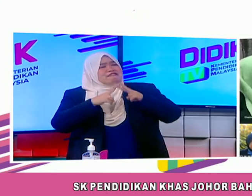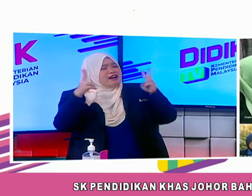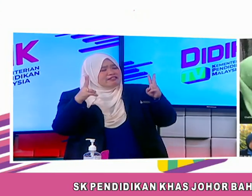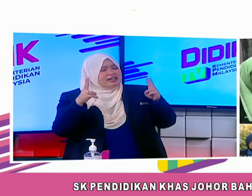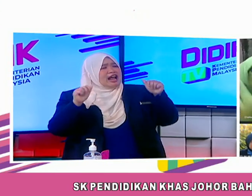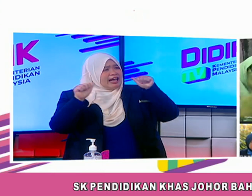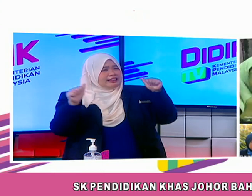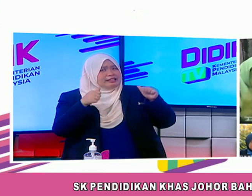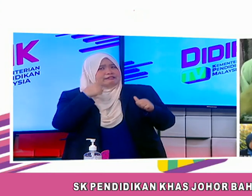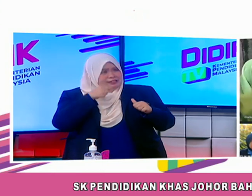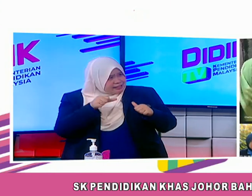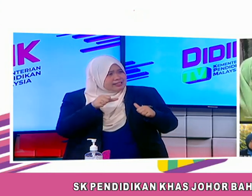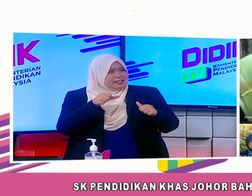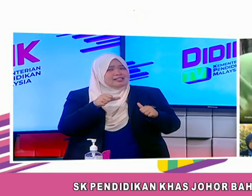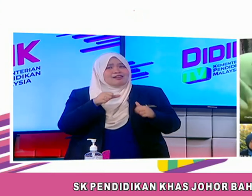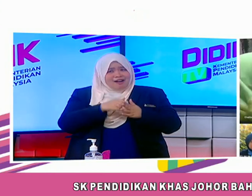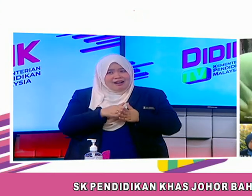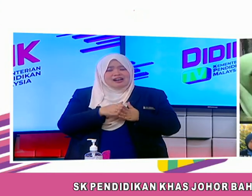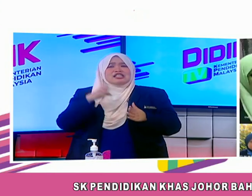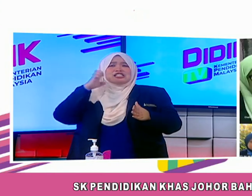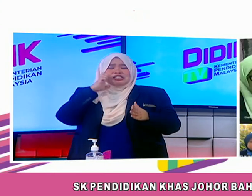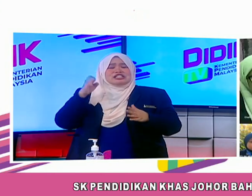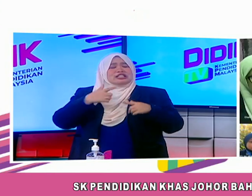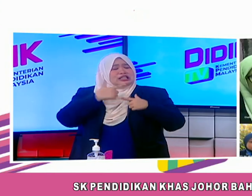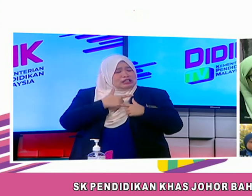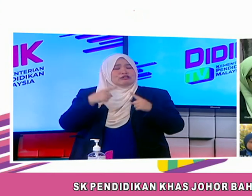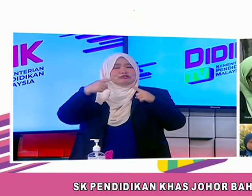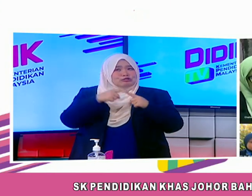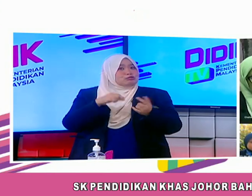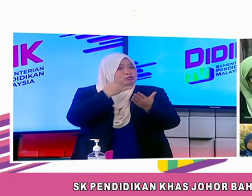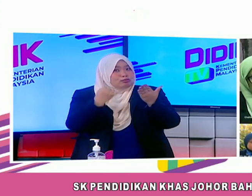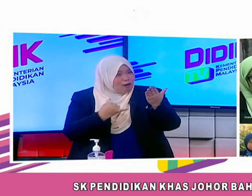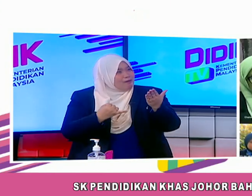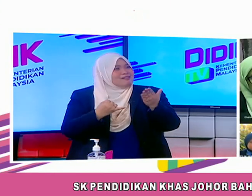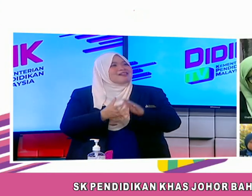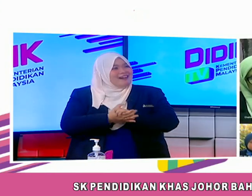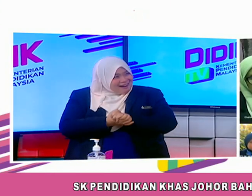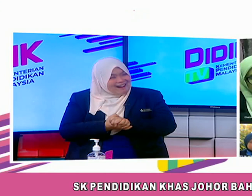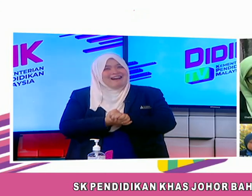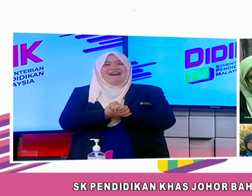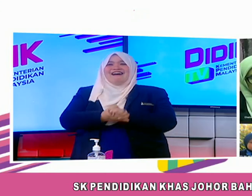Dahlia very active girl. She loves to draw.